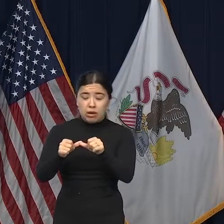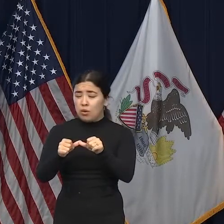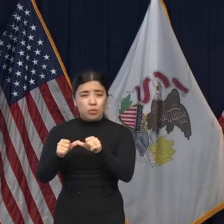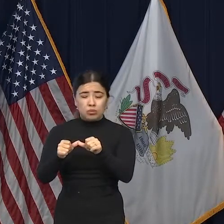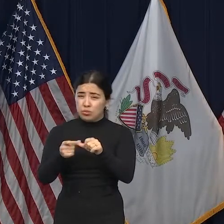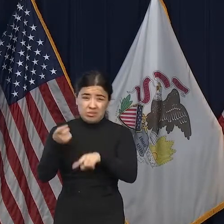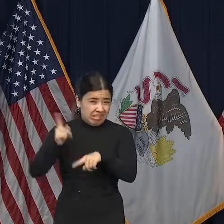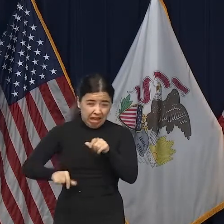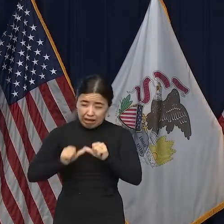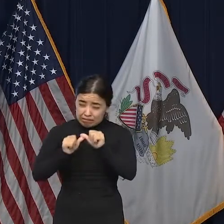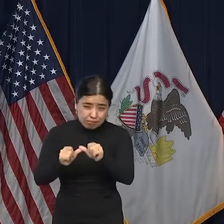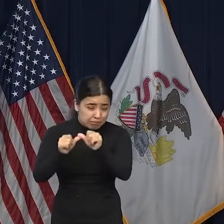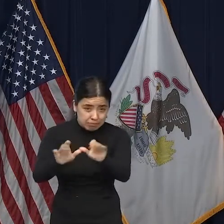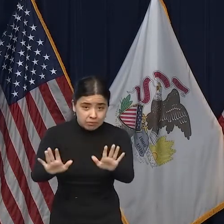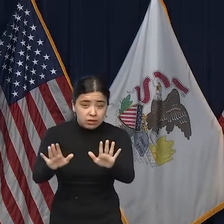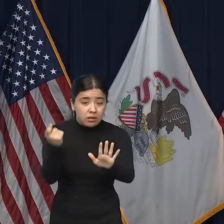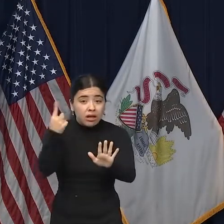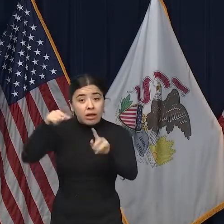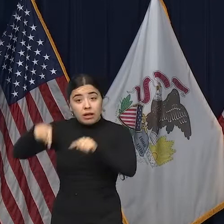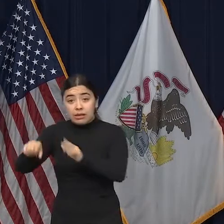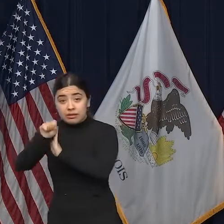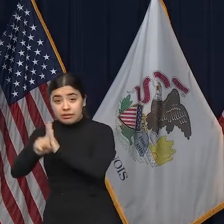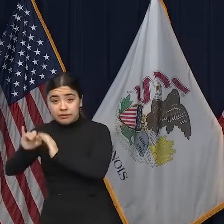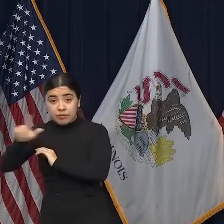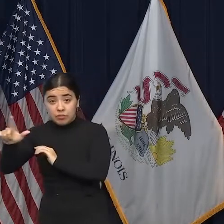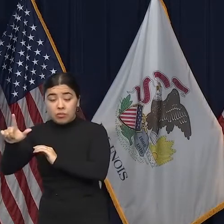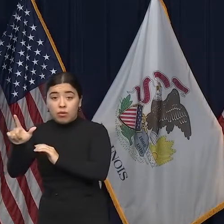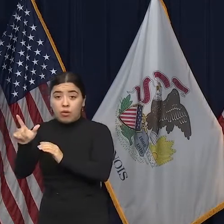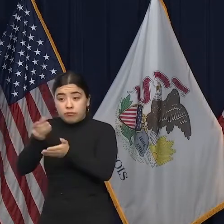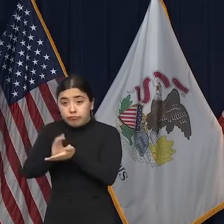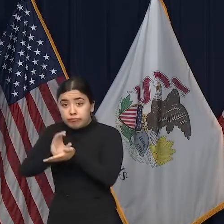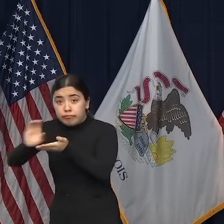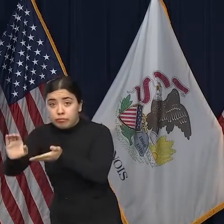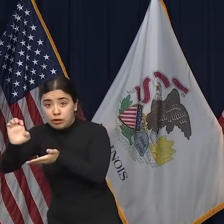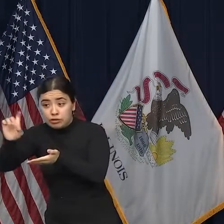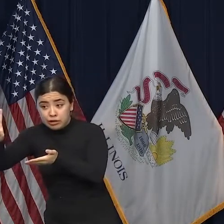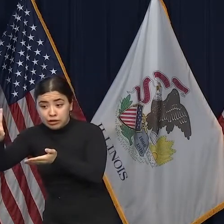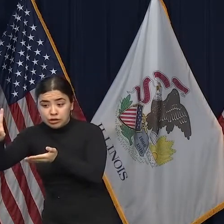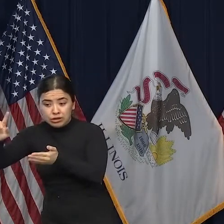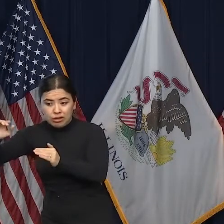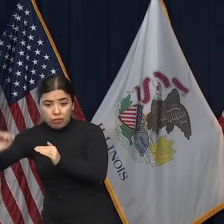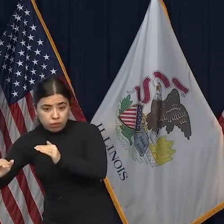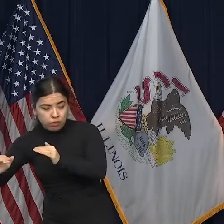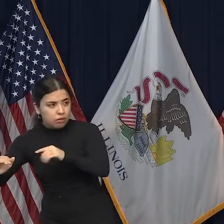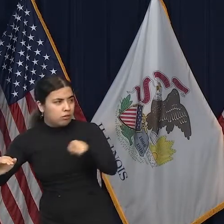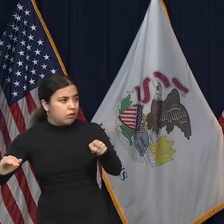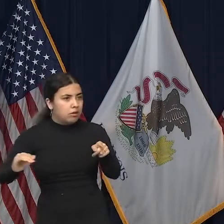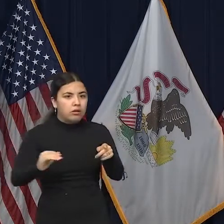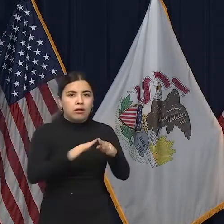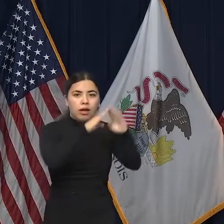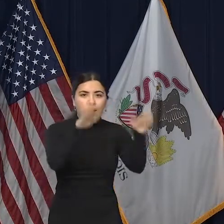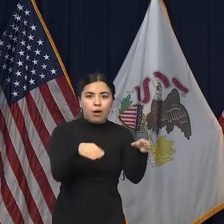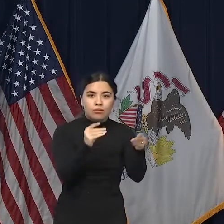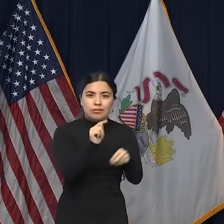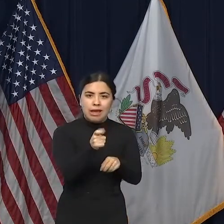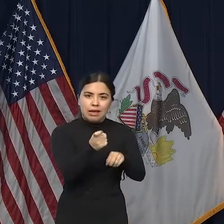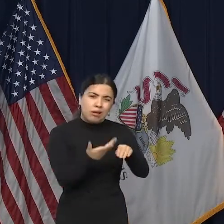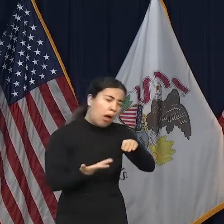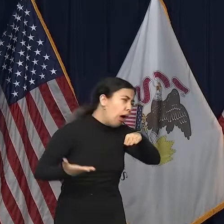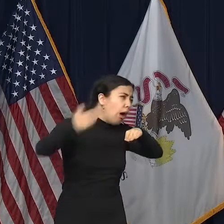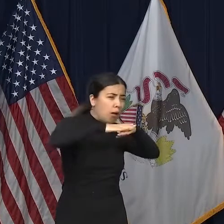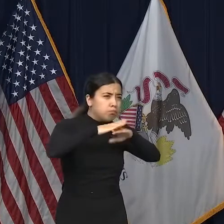The state's inability to fund education also drove up property taxes that are, frankly, already too